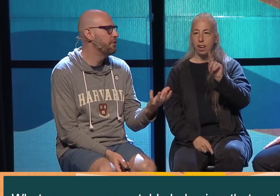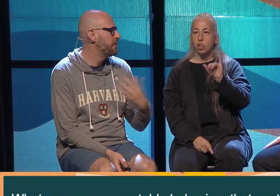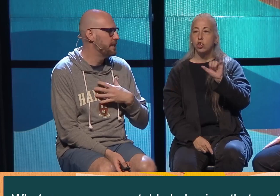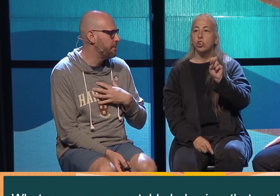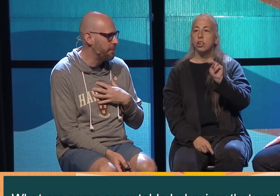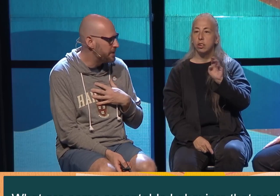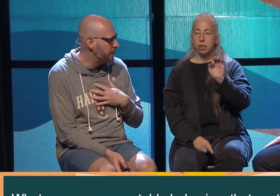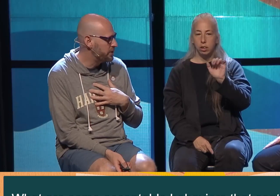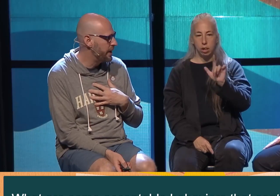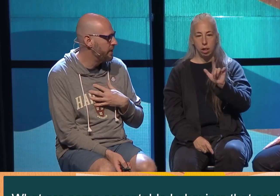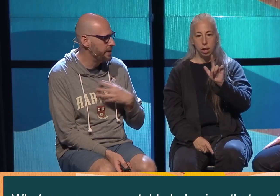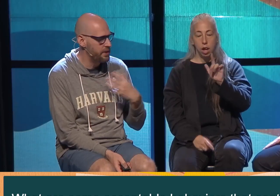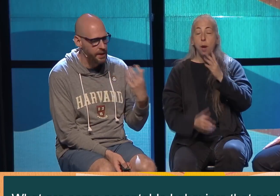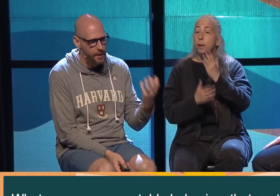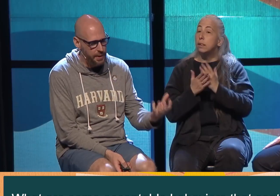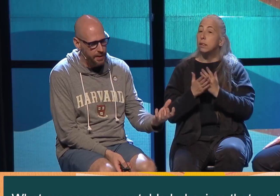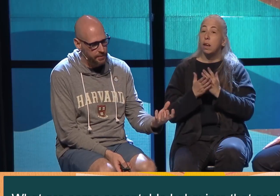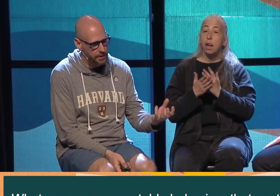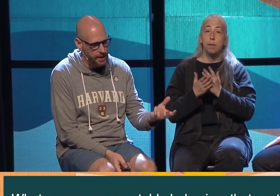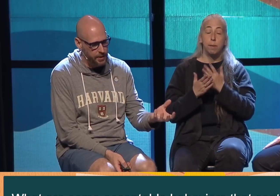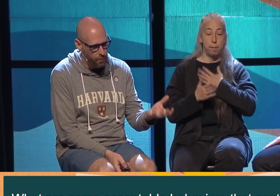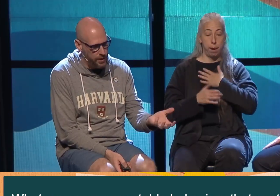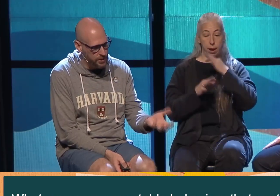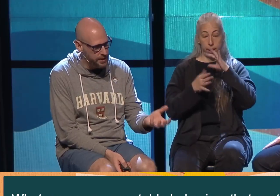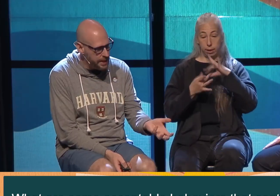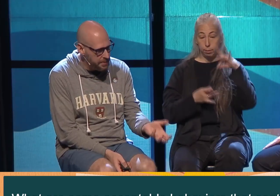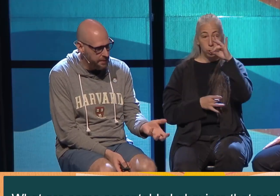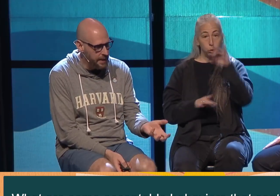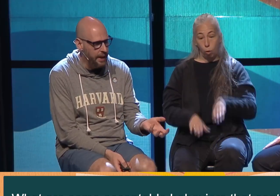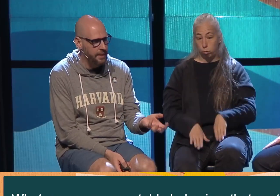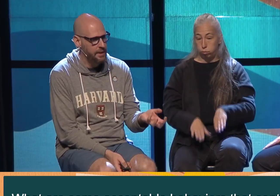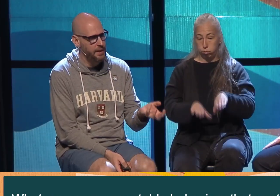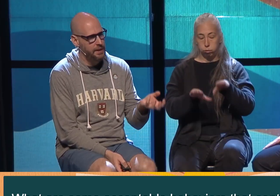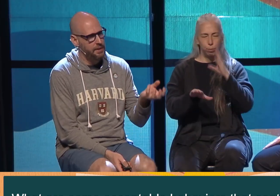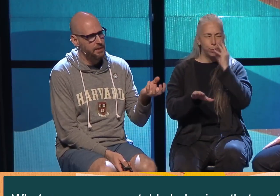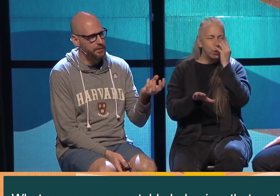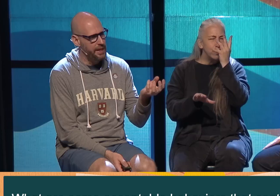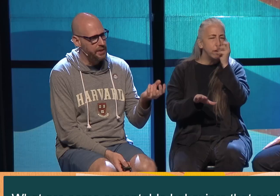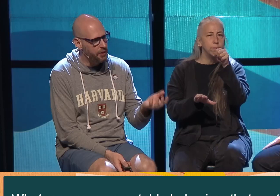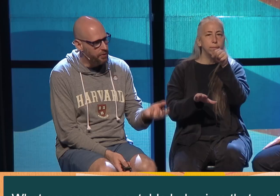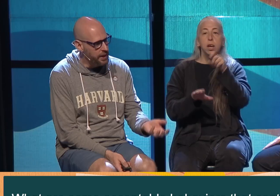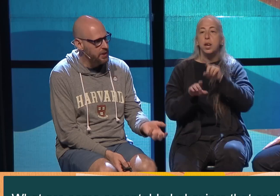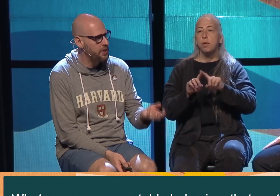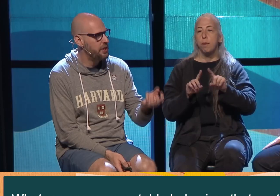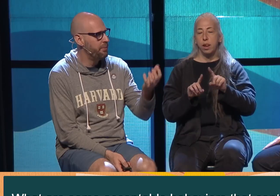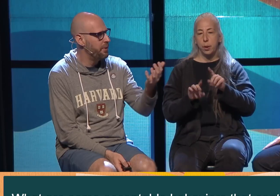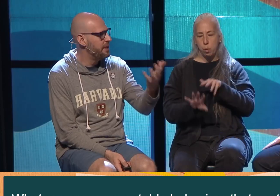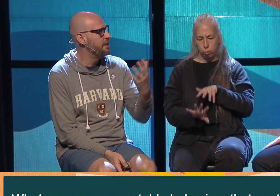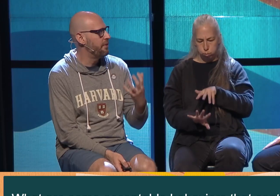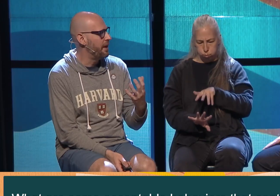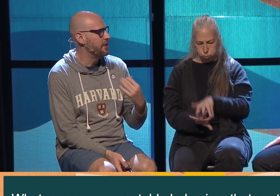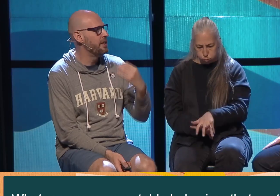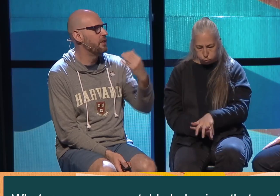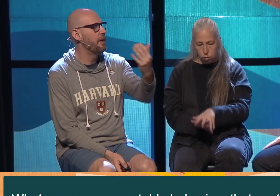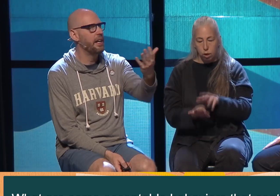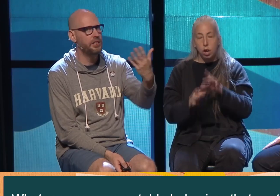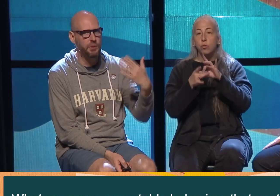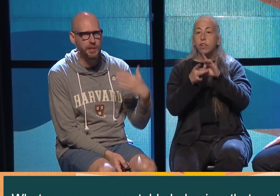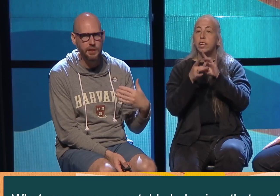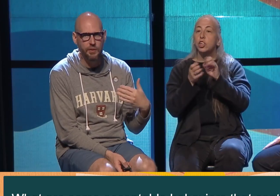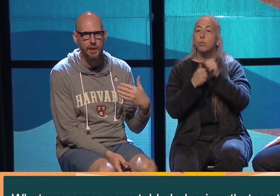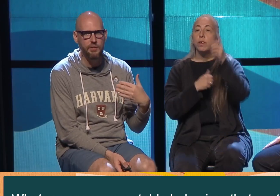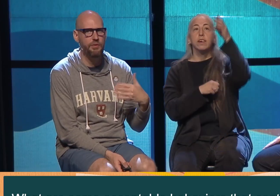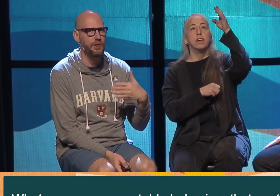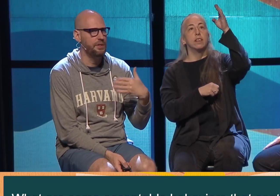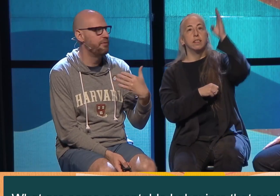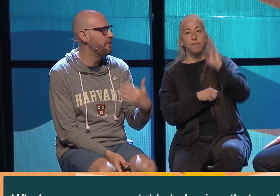there's some beautiful things about my spiritual heritage, but like when you're steeped in that, like your relationship with the divine, your interaction